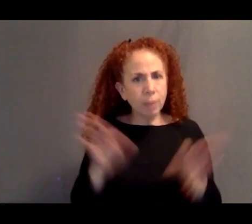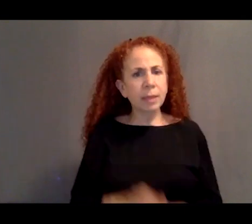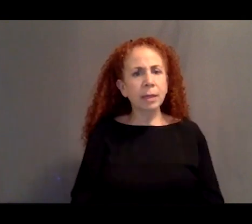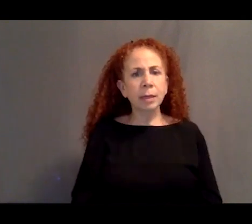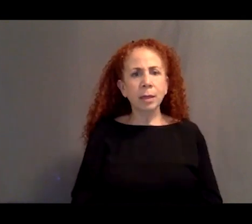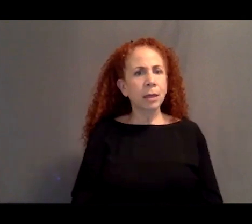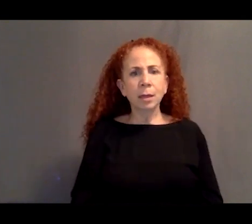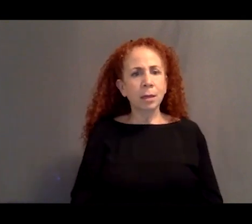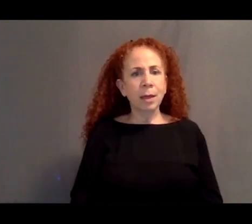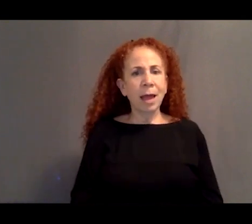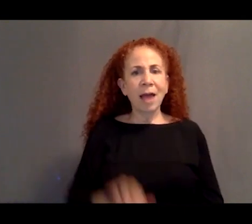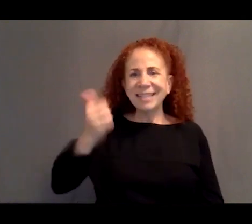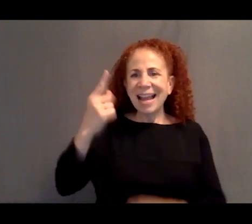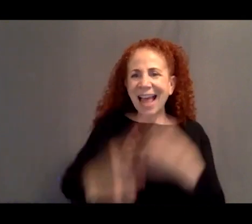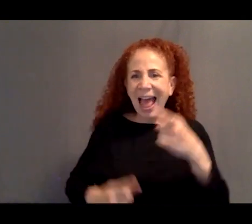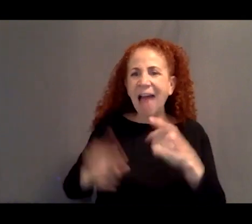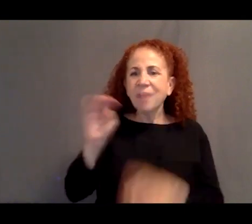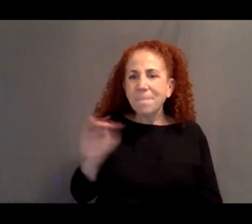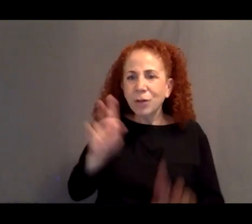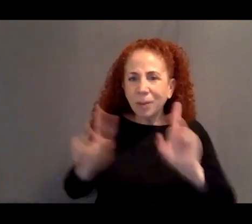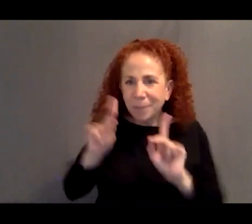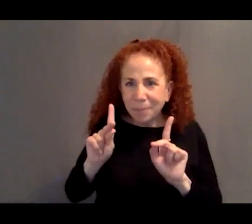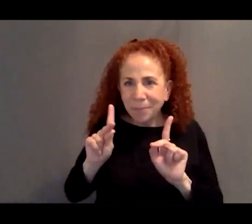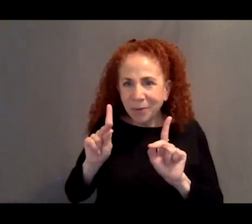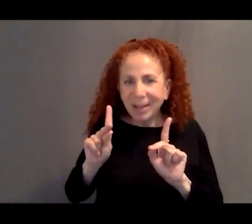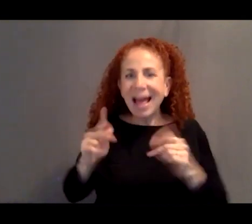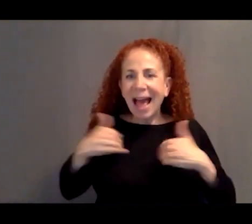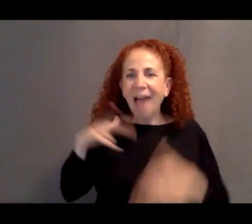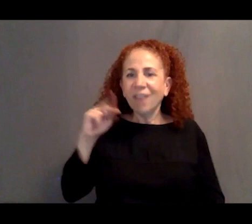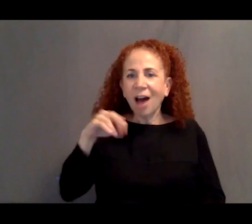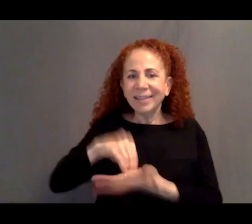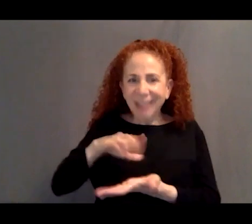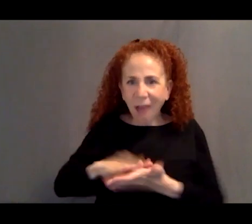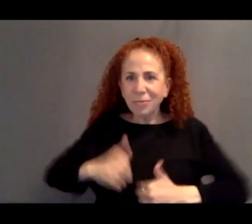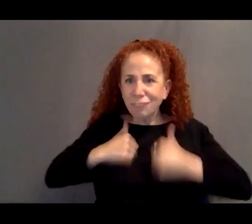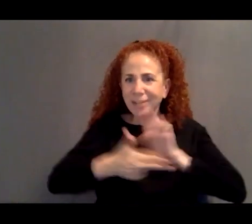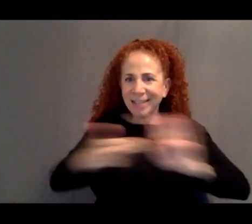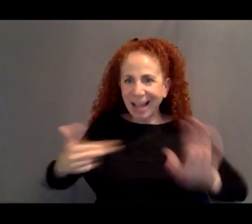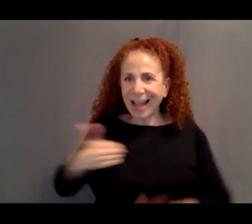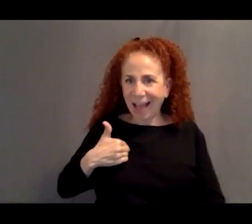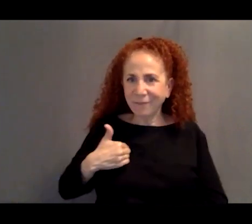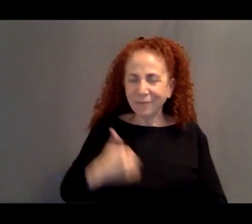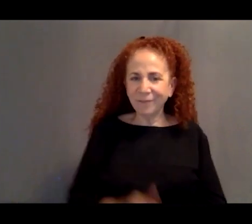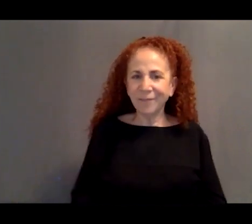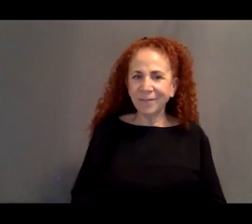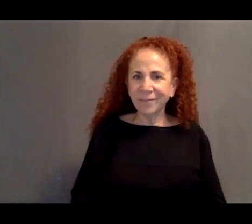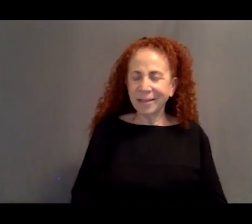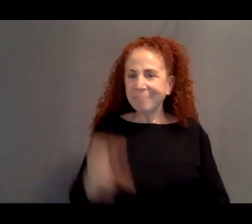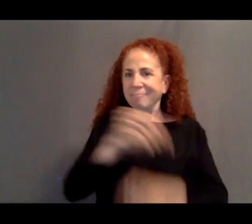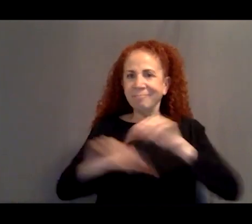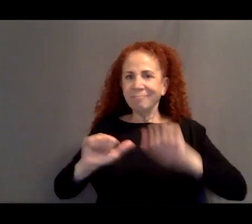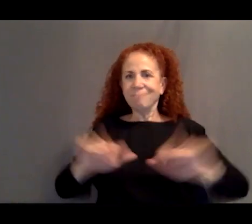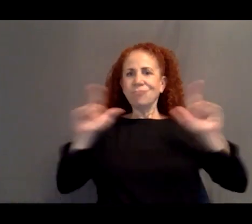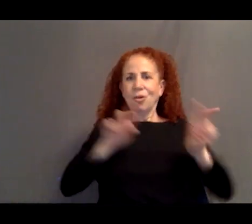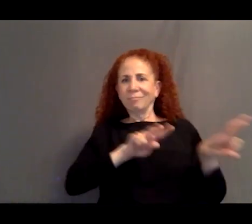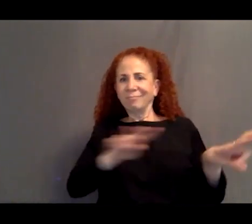of 10.5 million people who are living in an undocumented residency status. It's a population